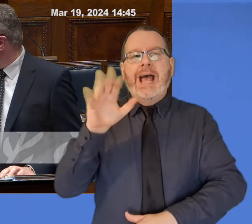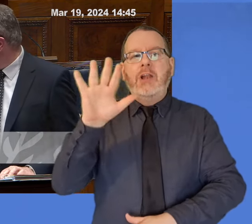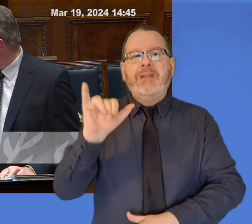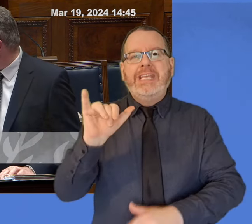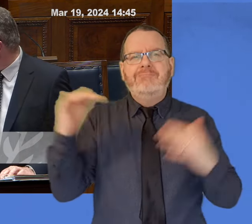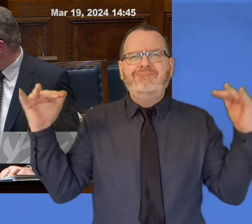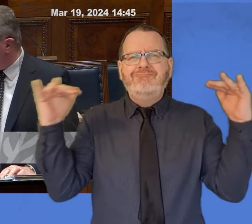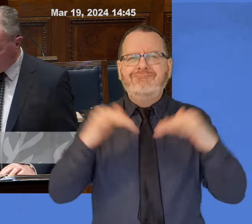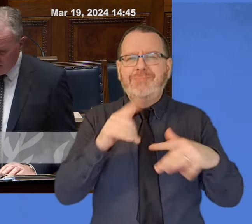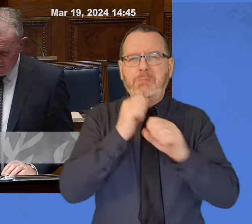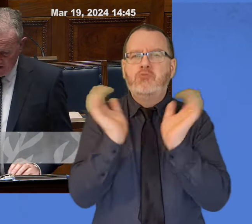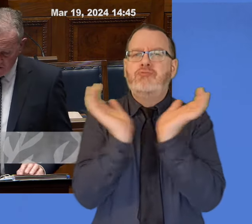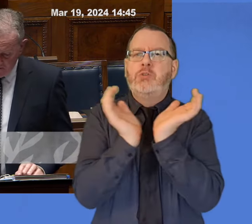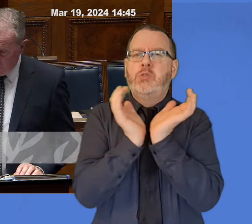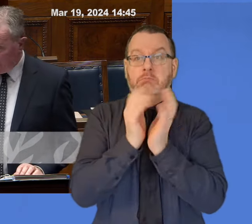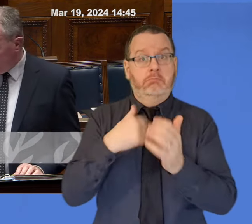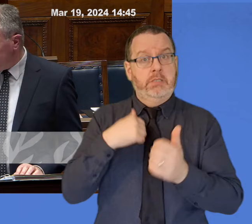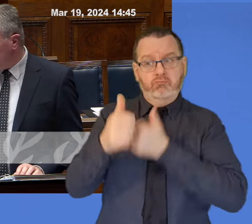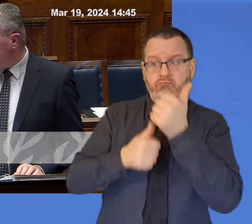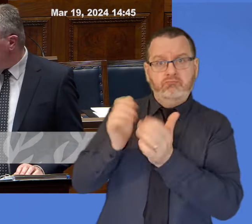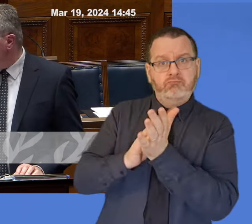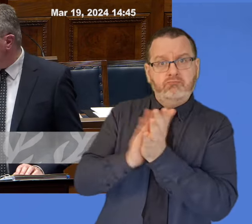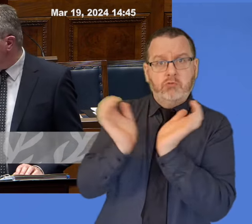role in terms of provision of financial support for